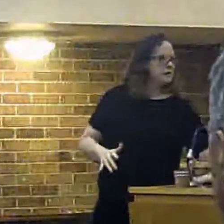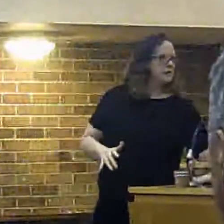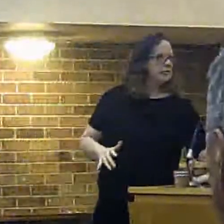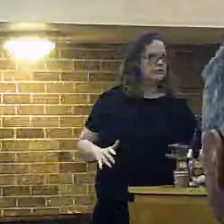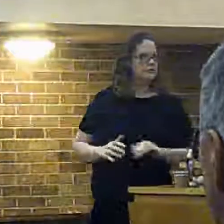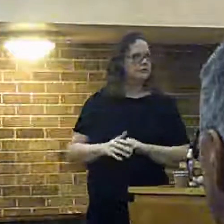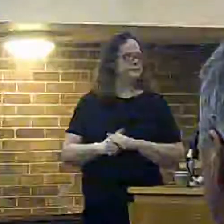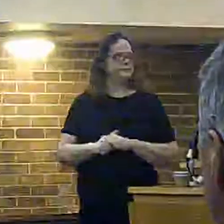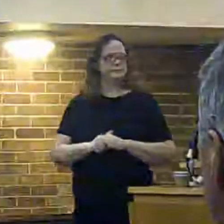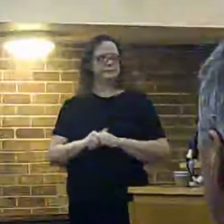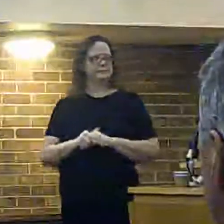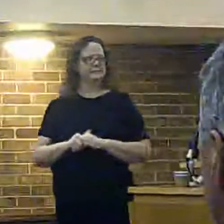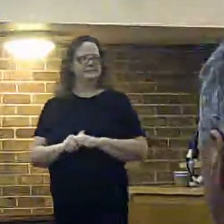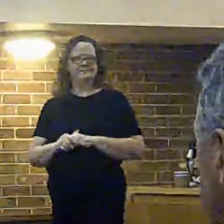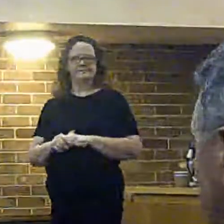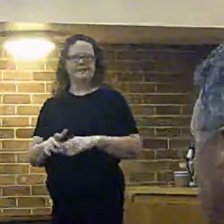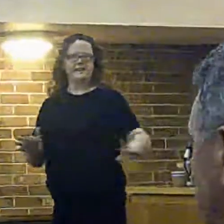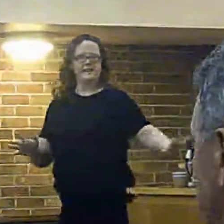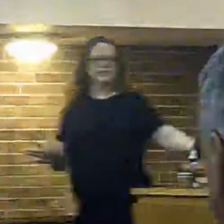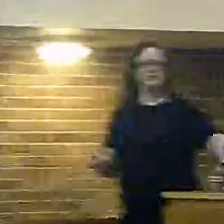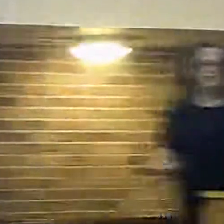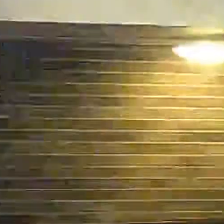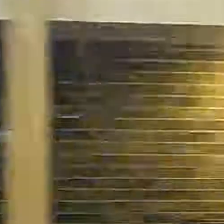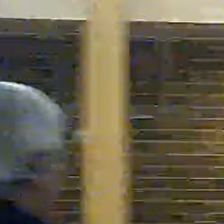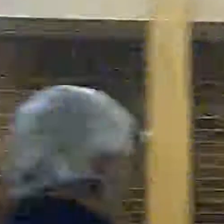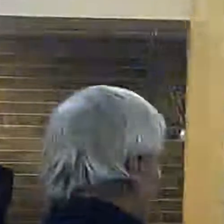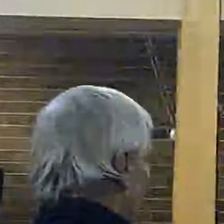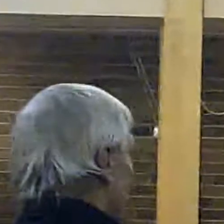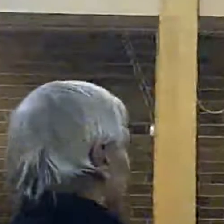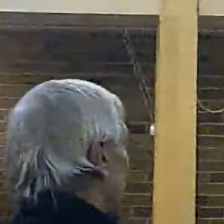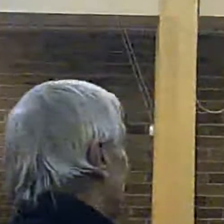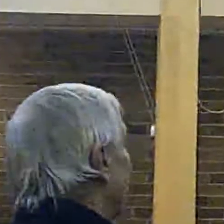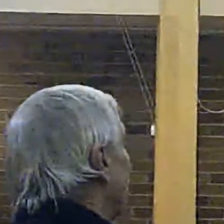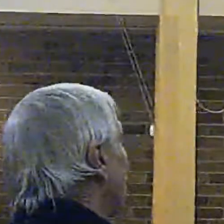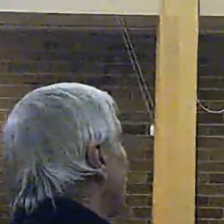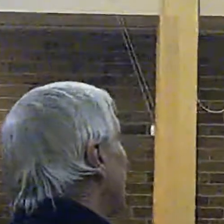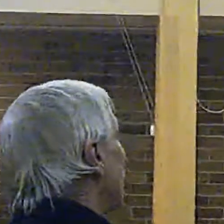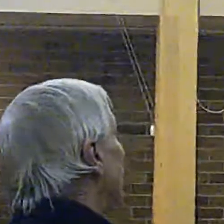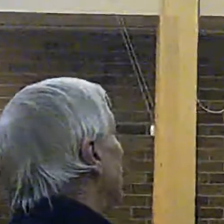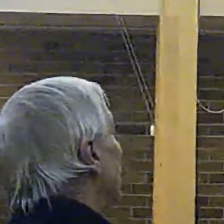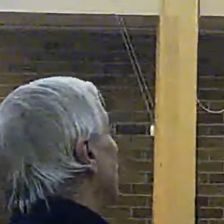You've made a big thing about operational response times.